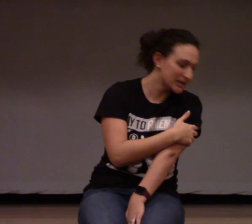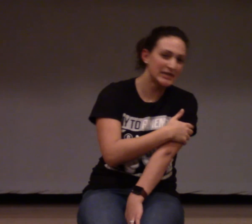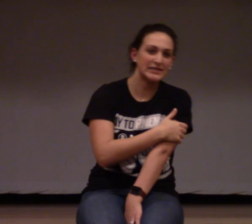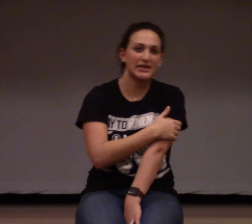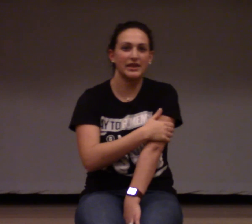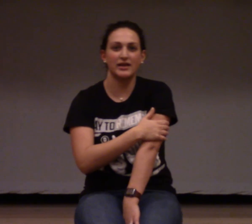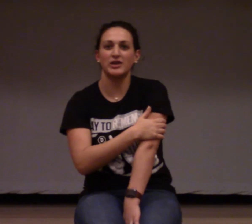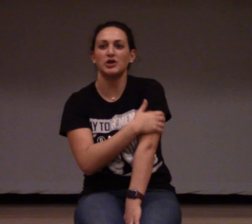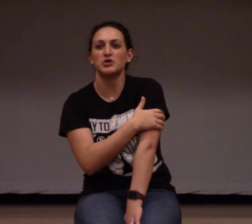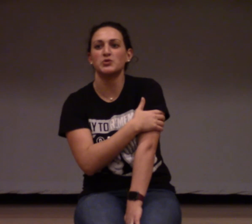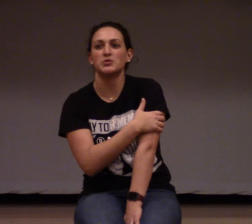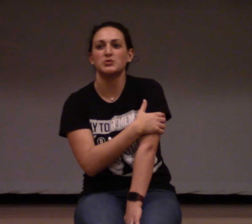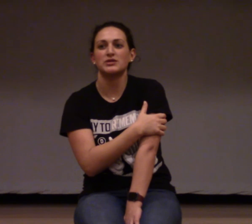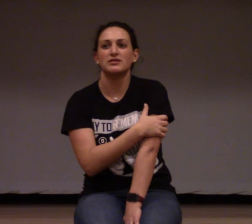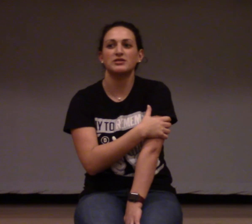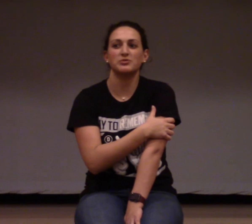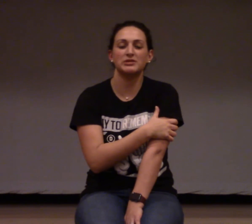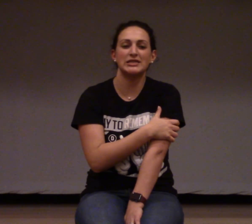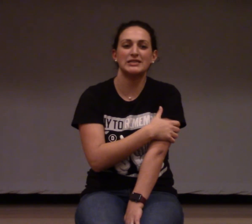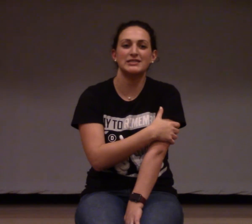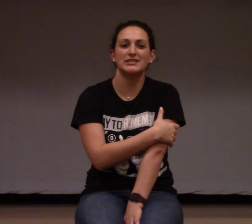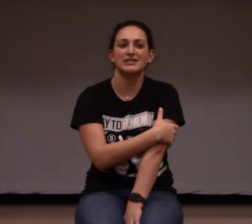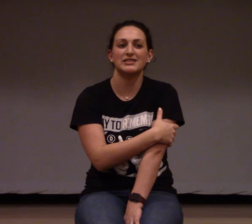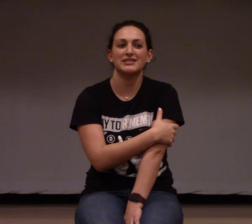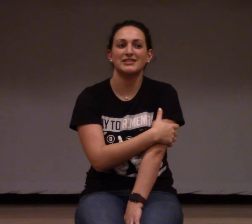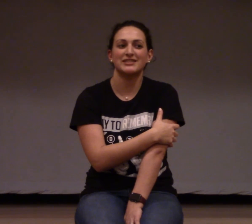Please and thank you. So please,